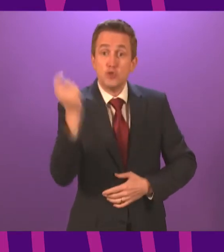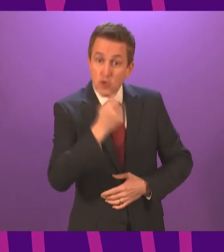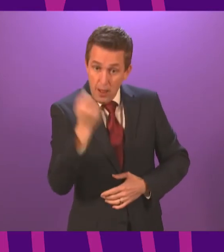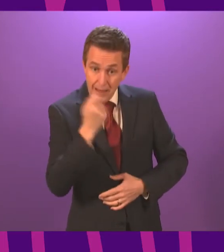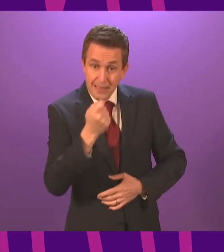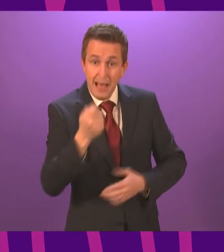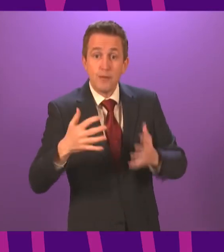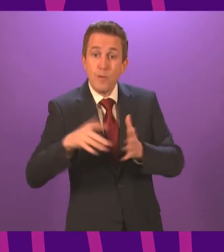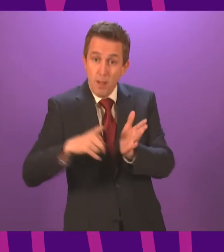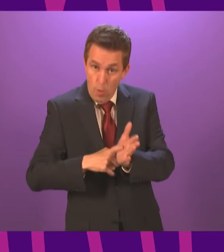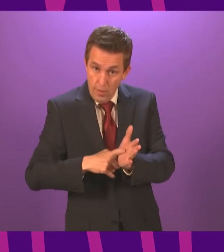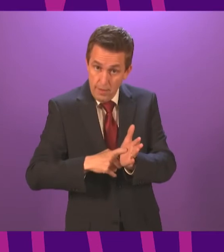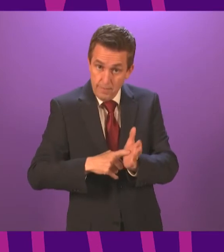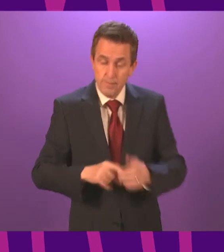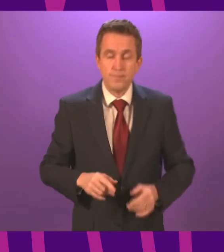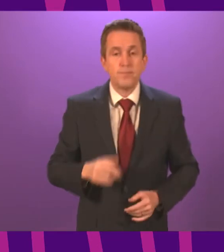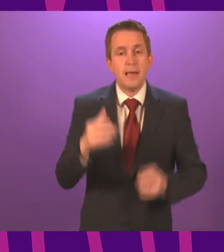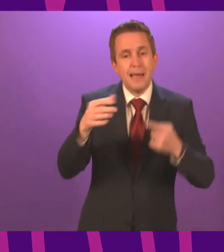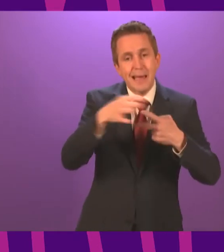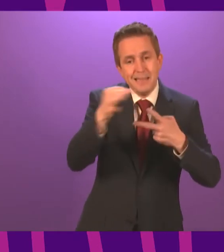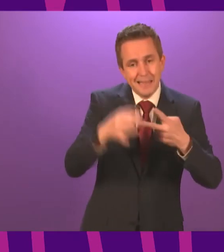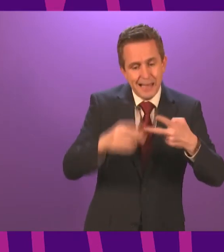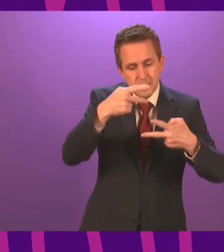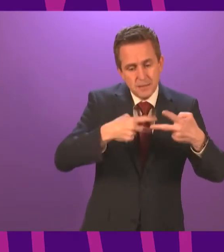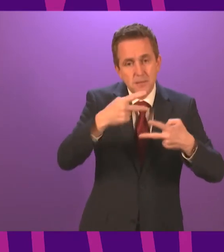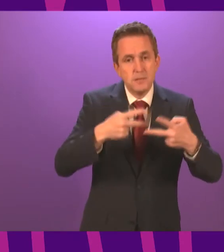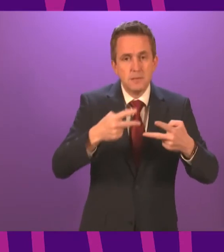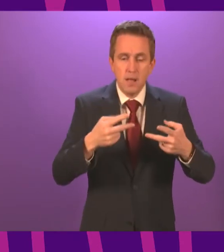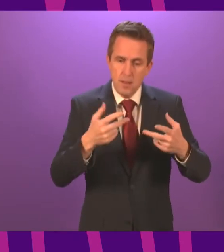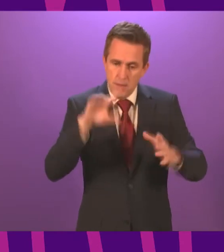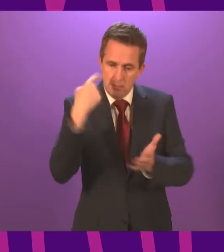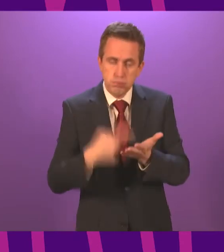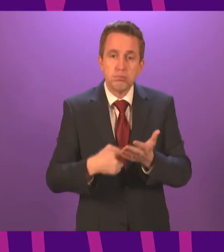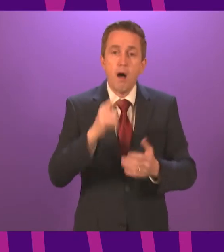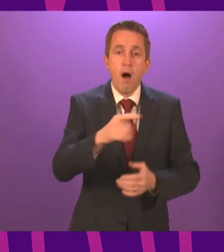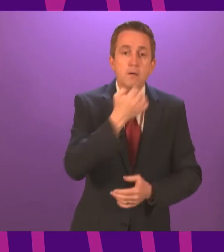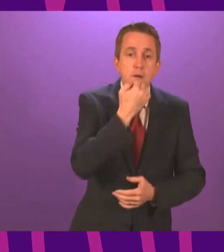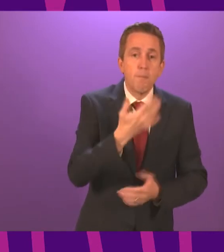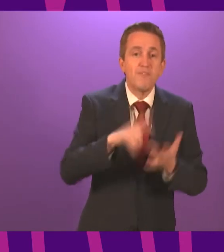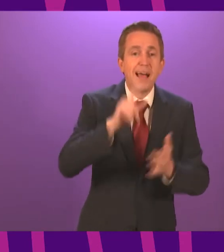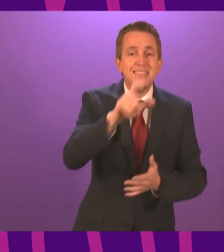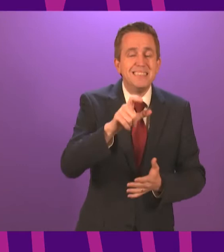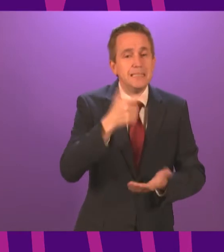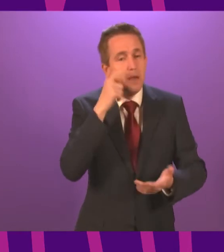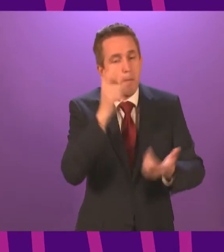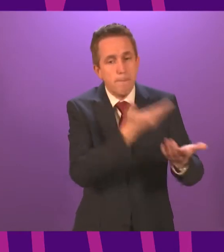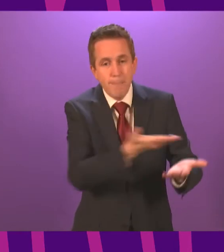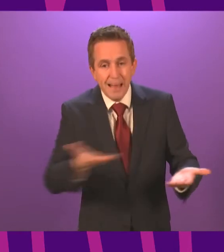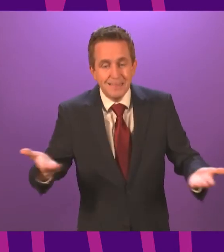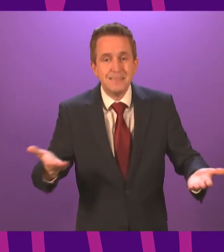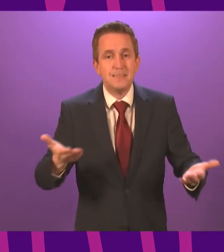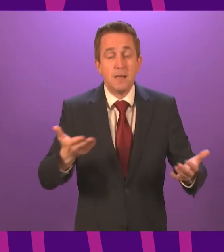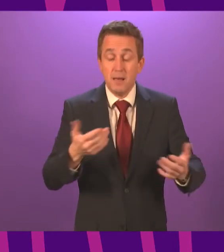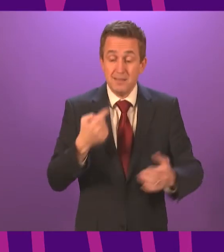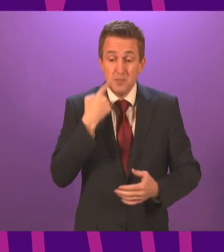indicators that inform the review are projections on hospital and ICU beds, with most of the areas moving up to level 4 tomorrow projected to